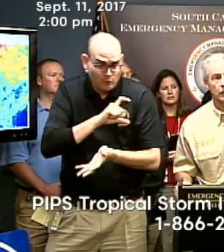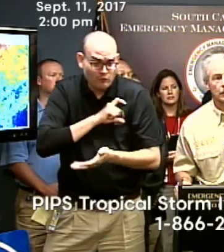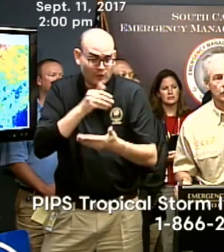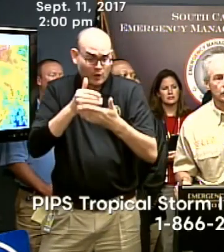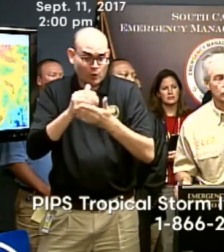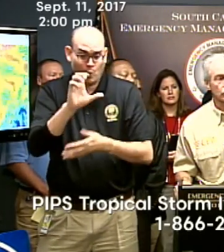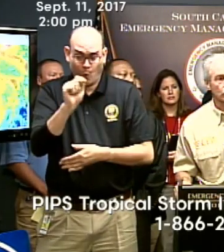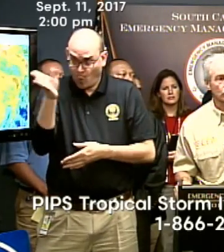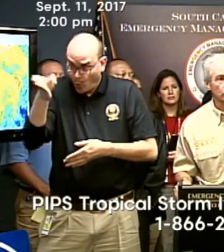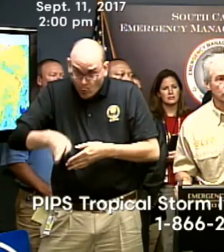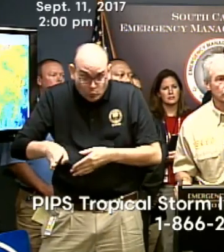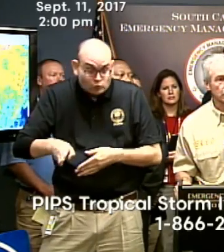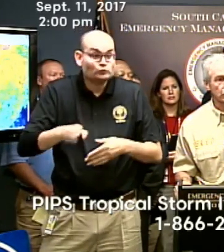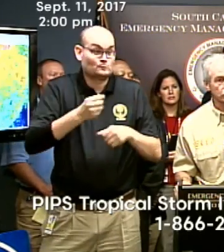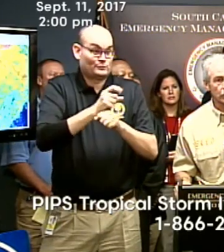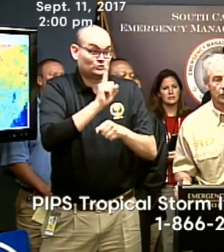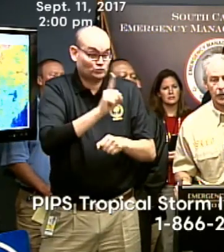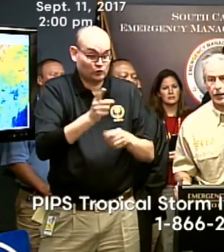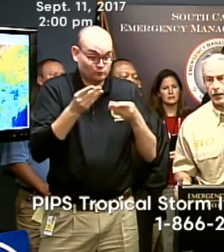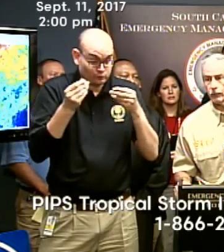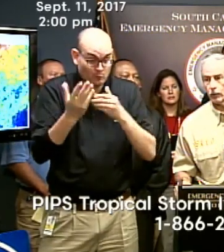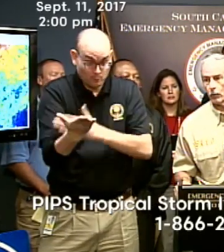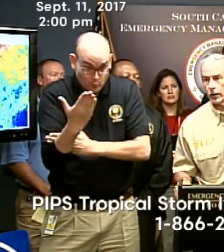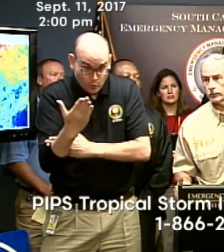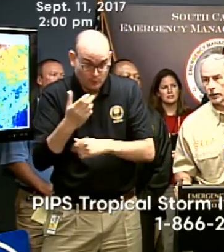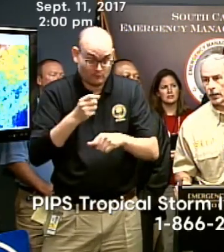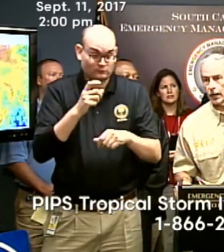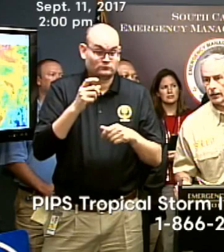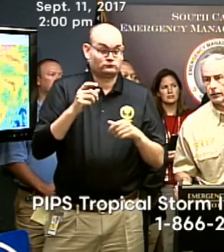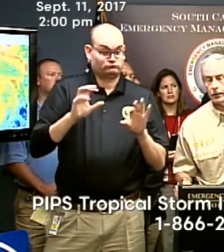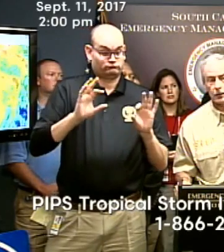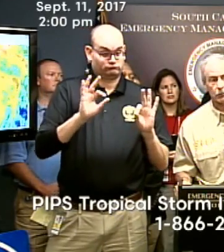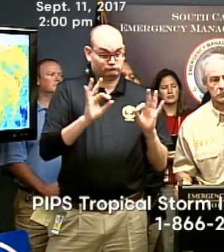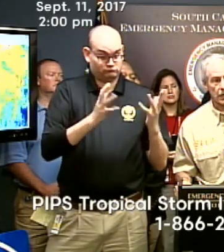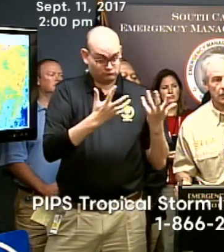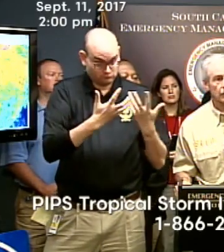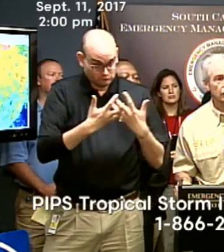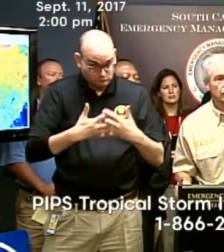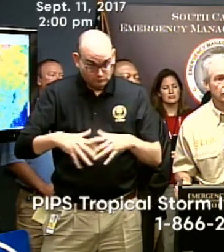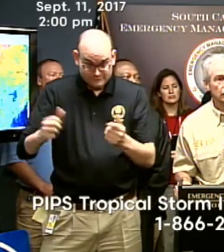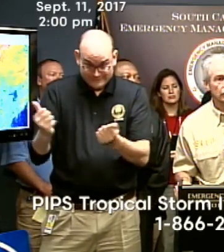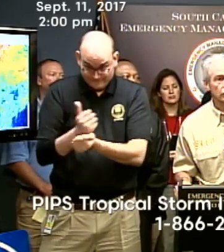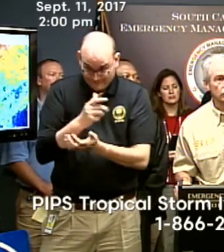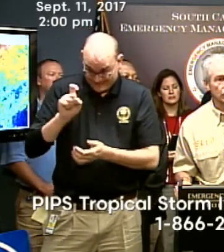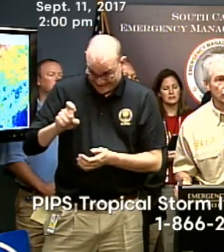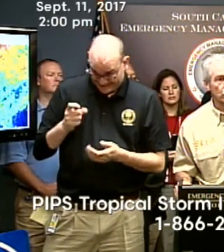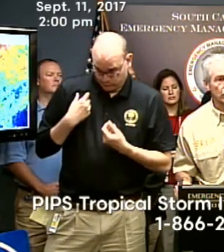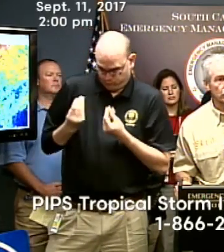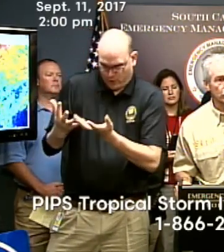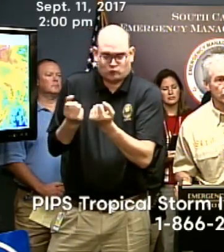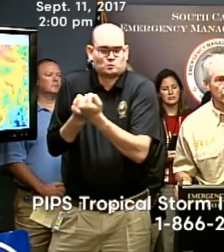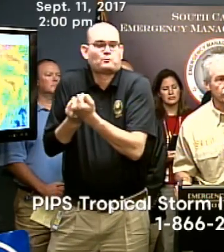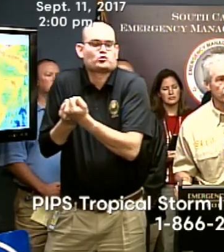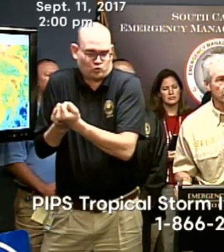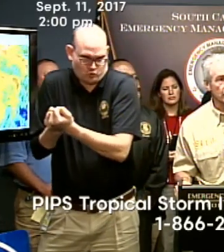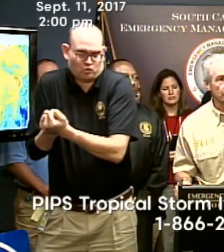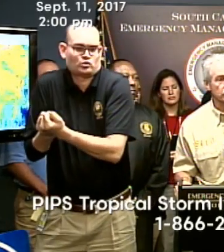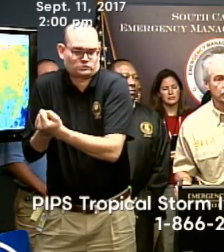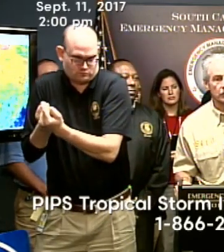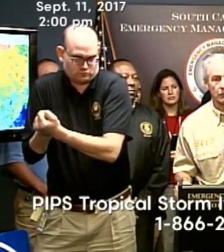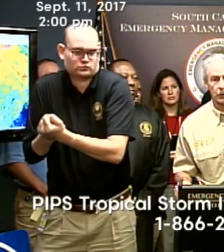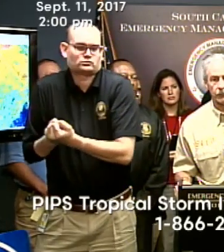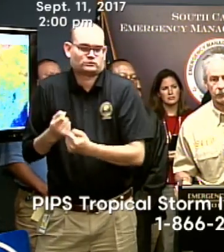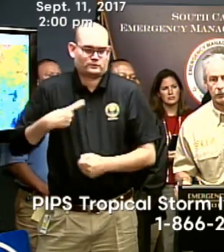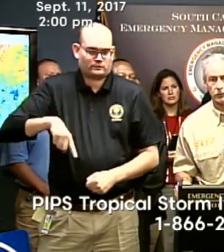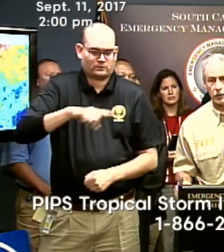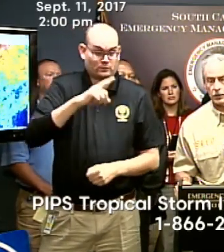morning to make sure that they had every request that they had was met. Generally what we're hearing from them is